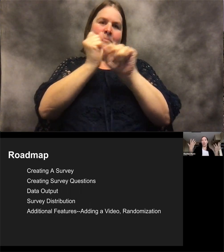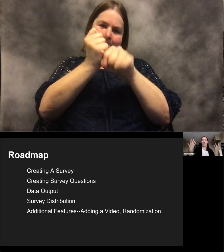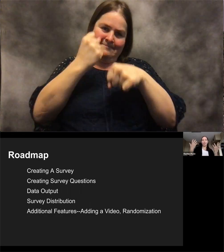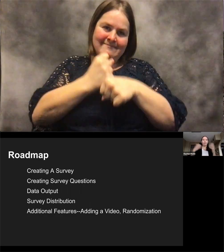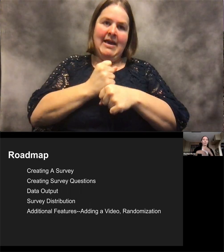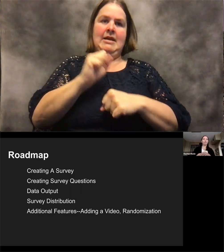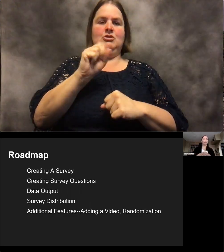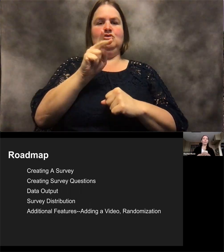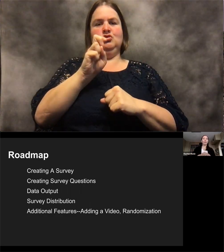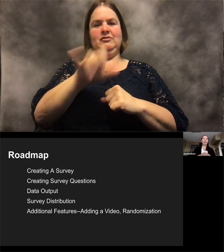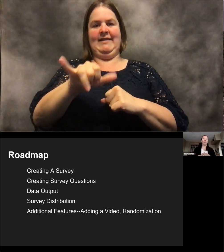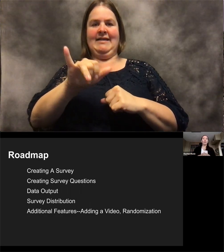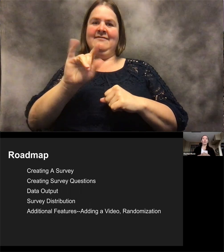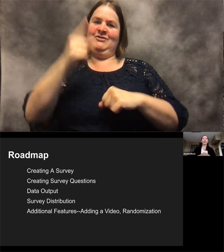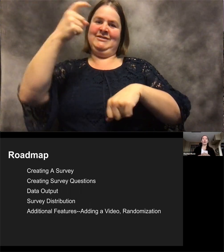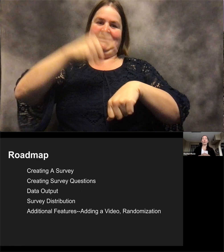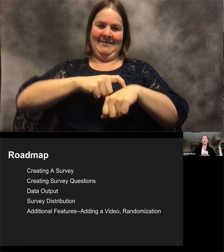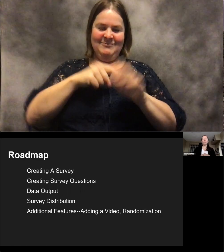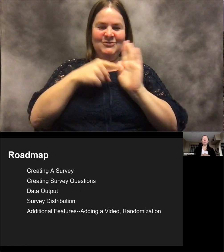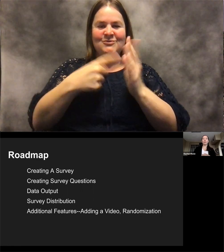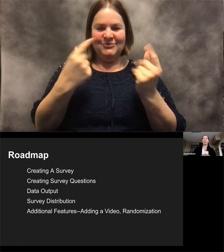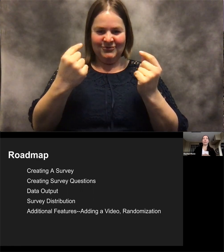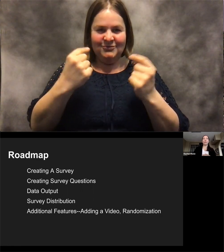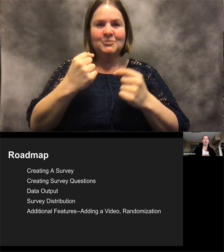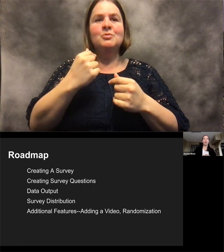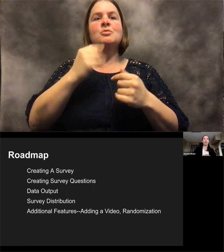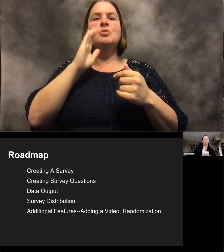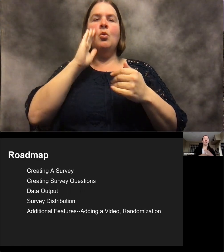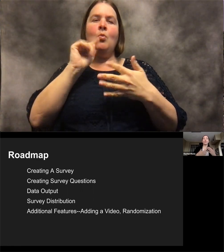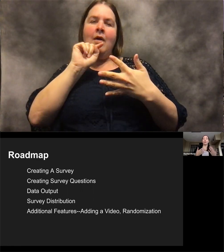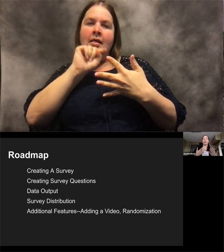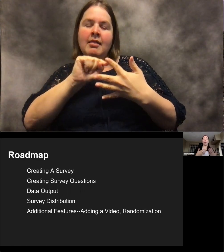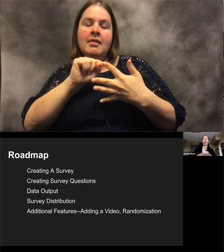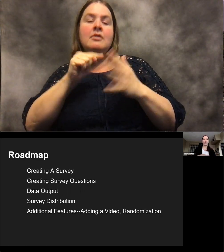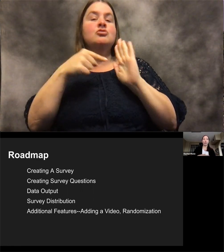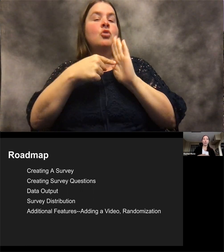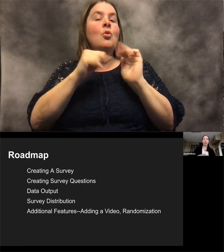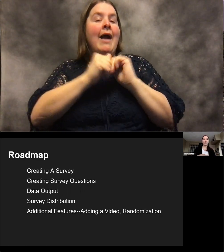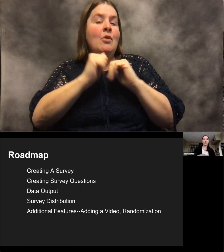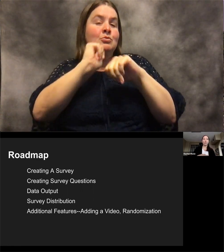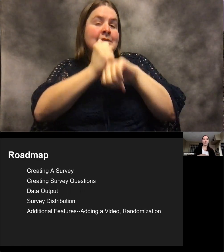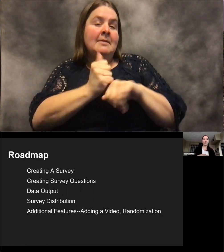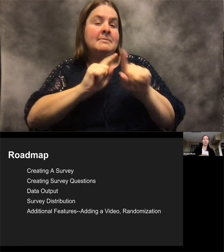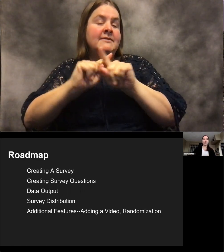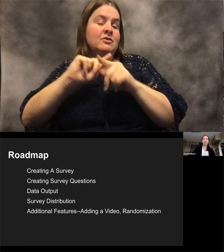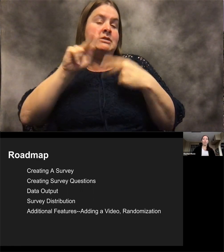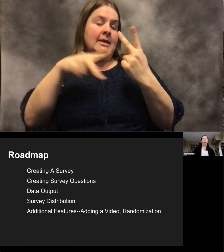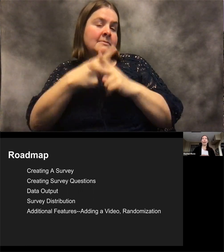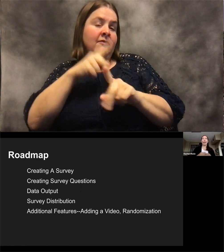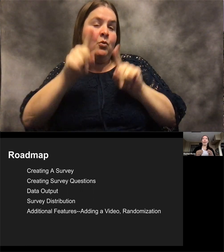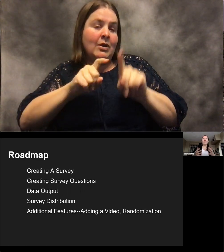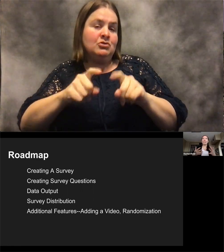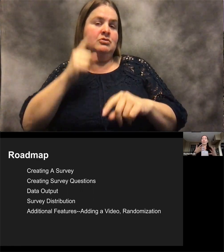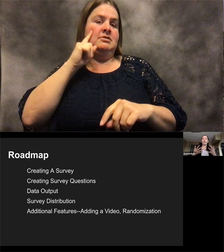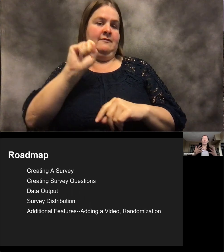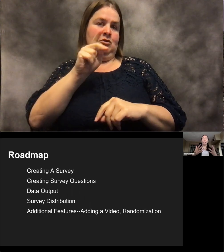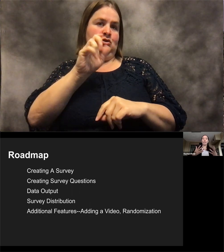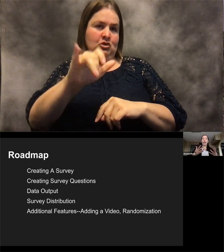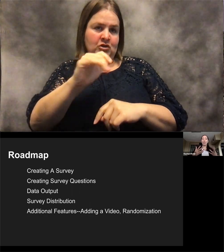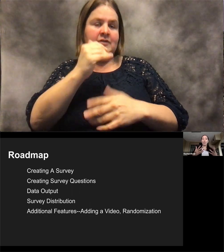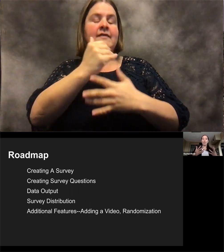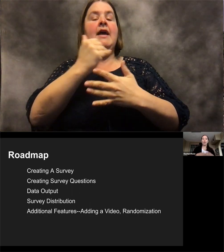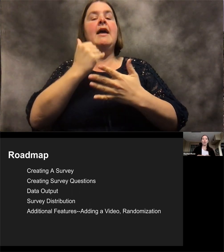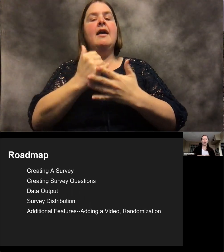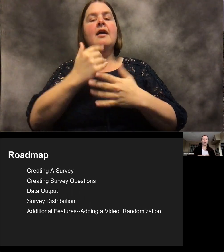first survey. We're going to go through some of the specifics of survey questions and some of the